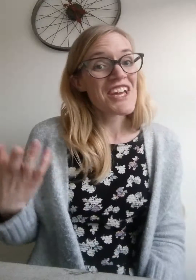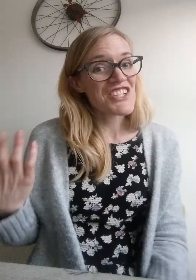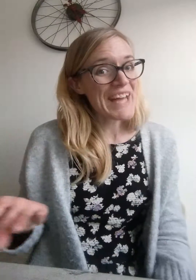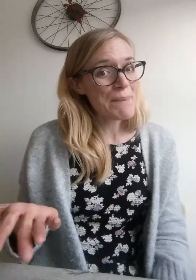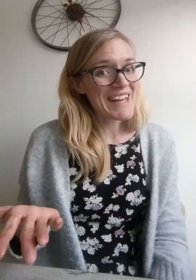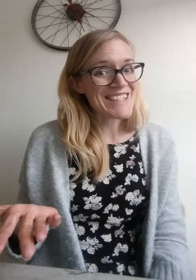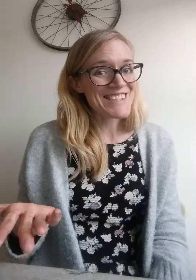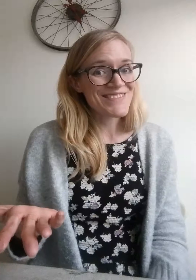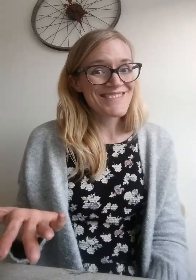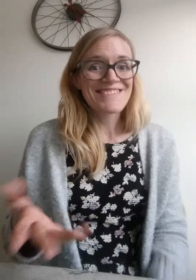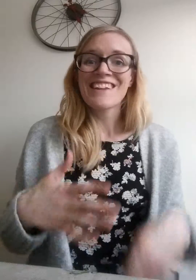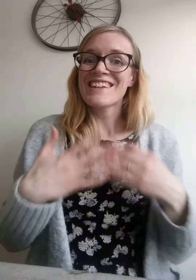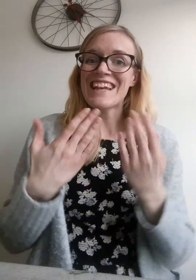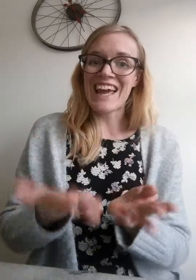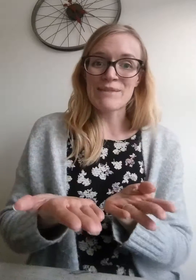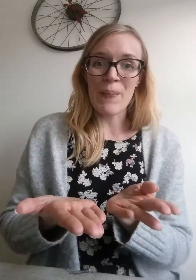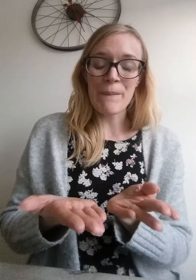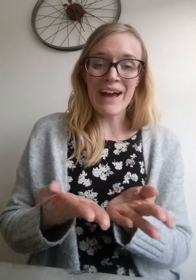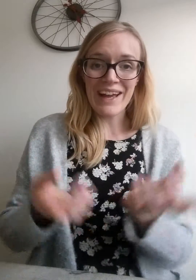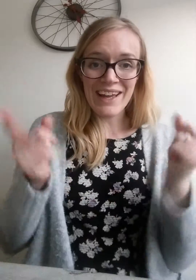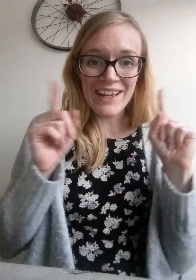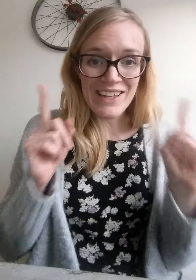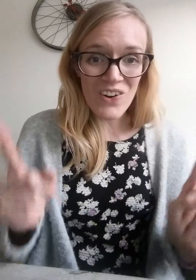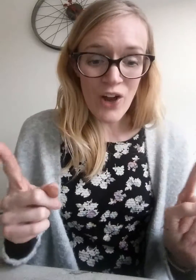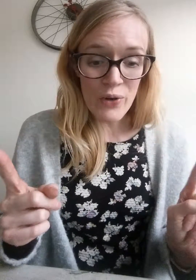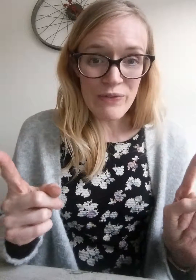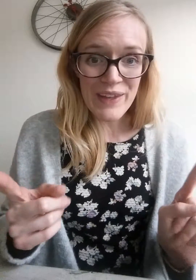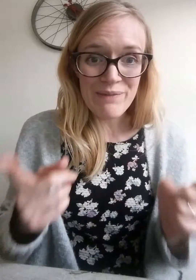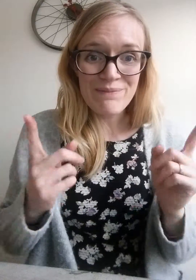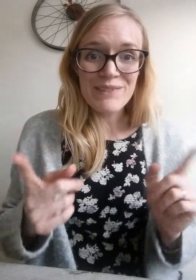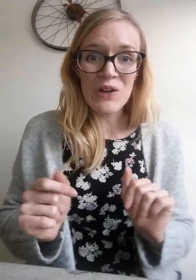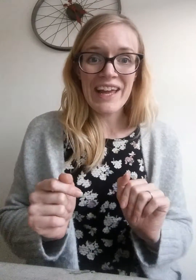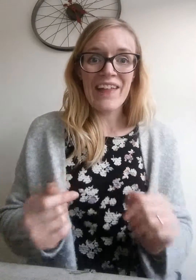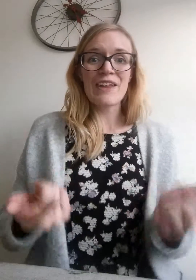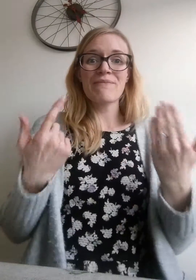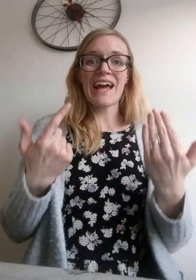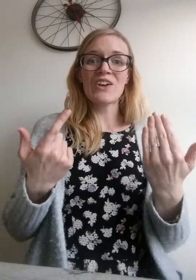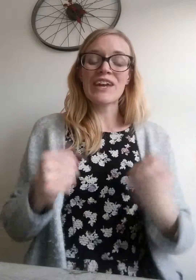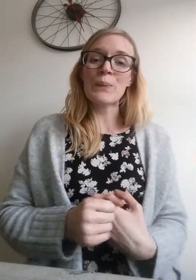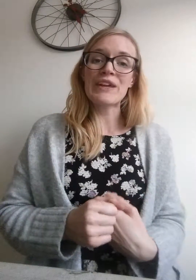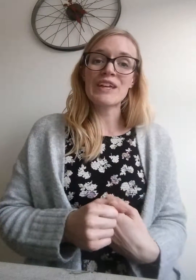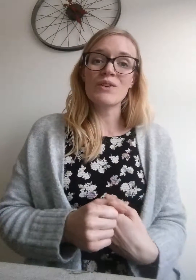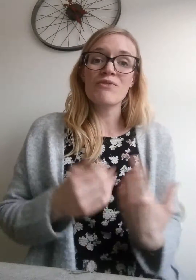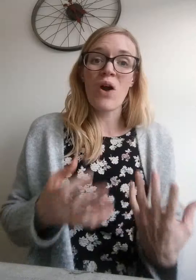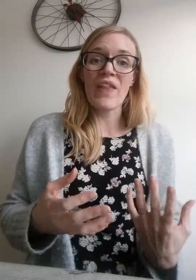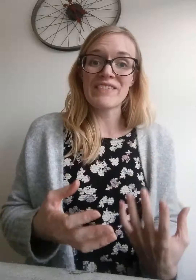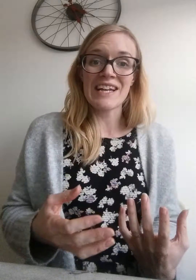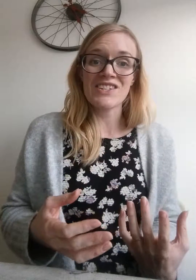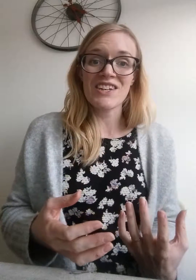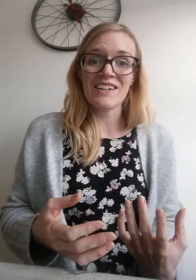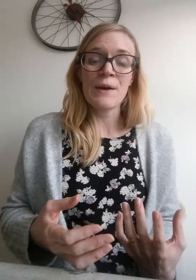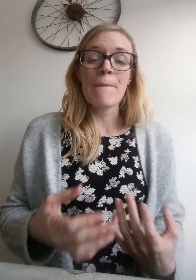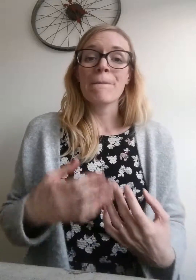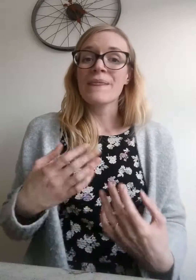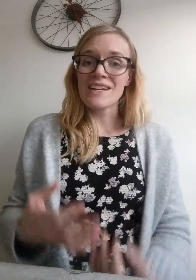changing nappies, you're laying them on the back, you're over them, looking at them, they're looking up at you, you've got their attention. That's a